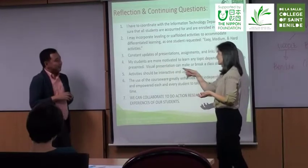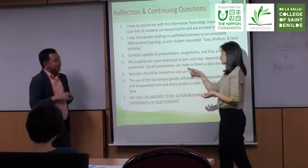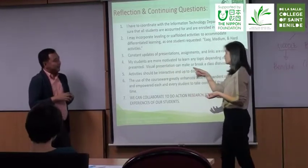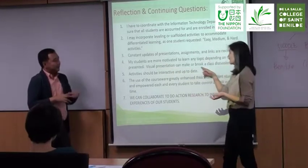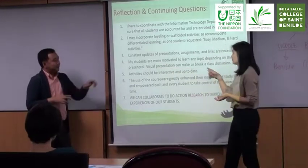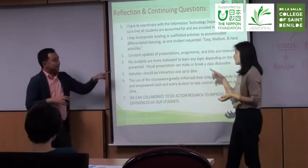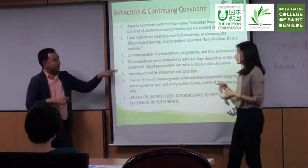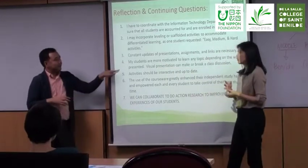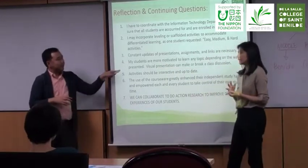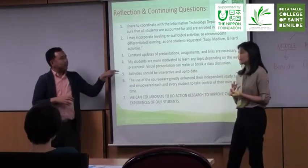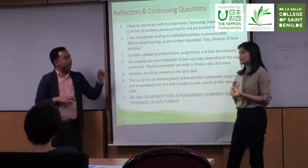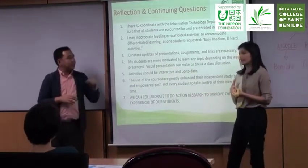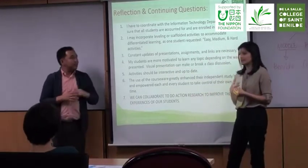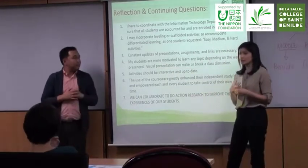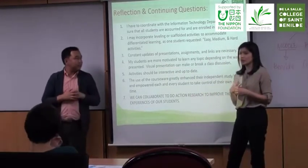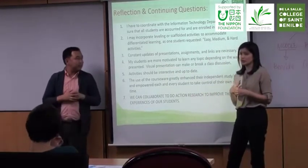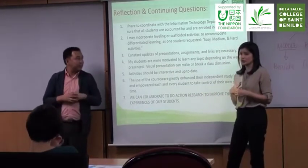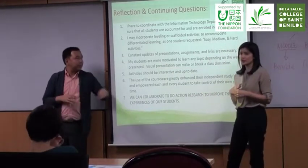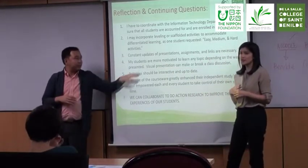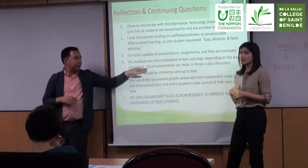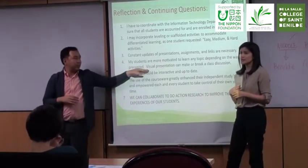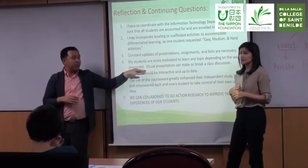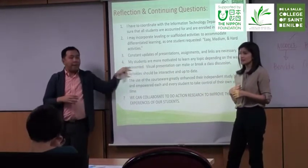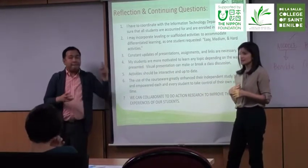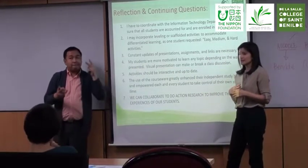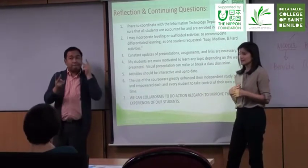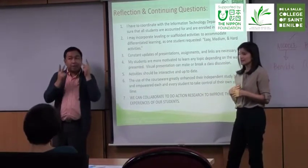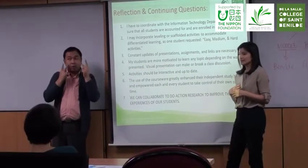Visual presentation can make or break a class discussion.